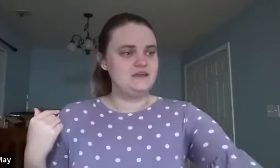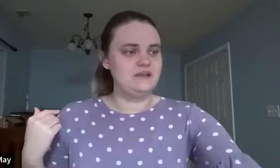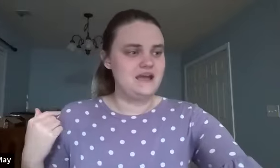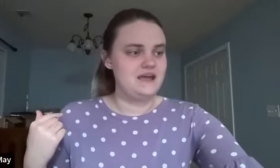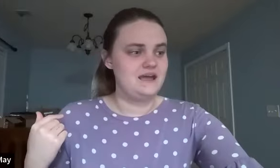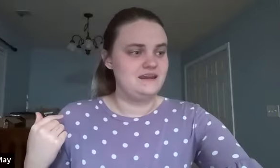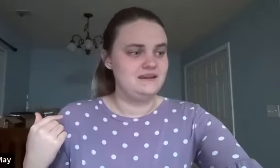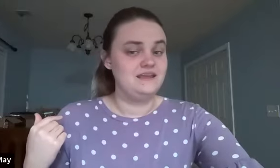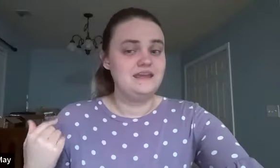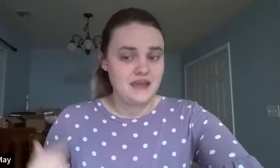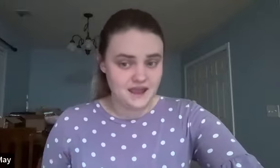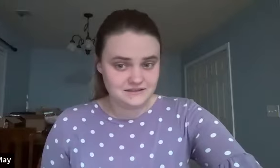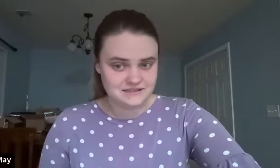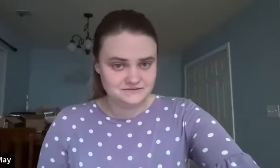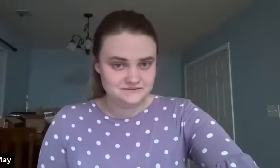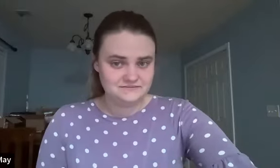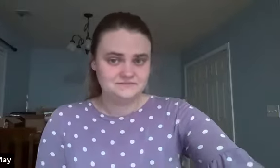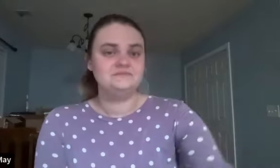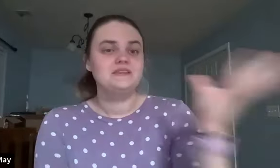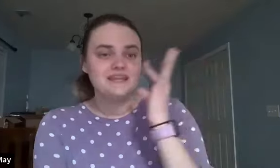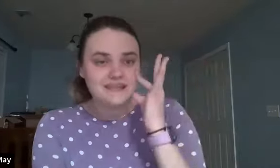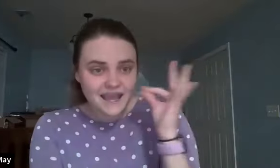we had cat.